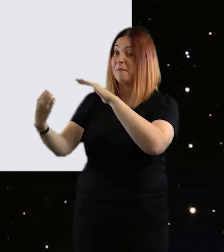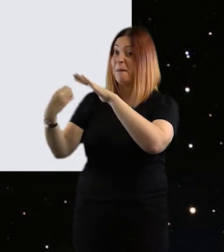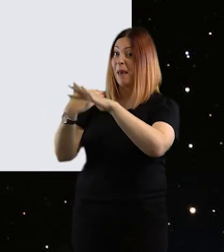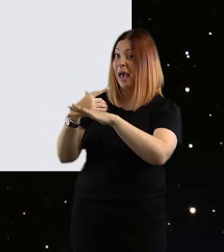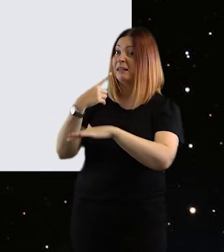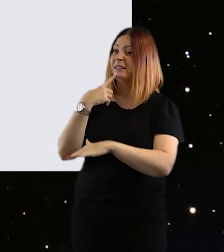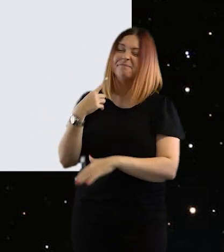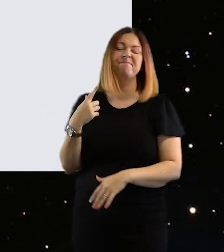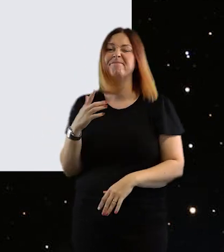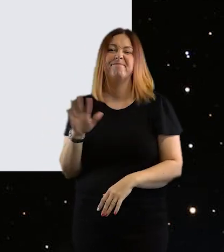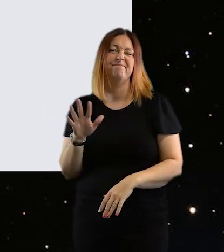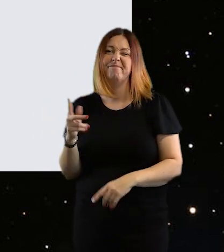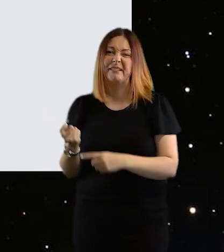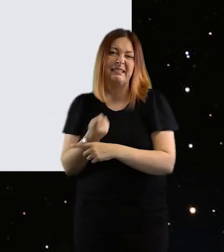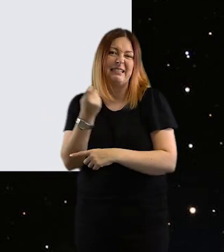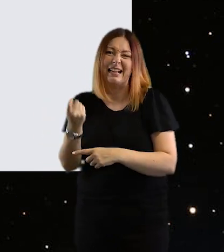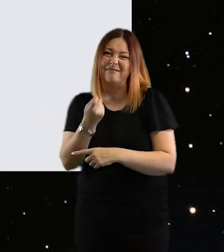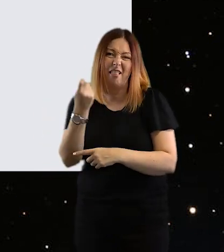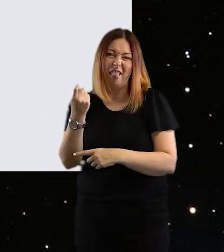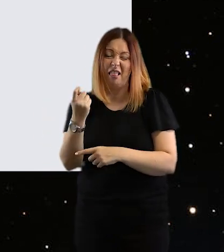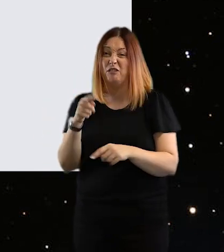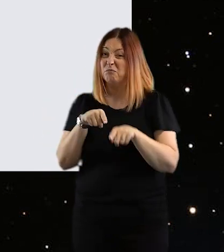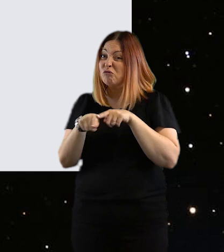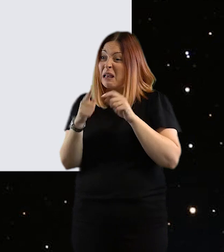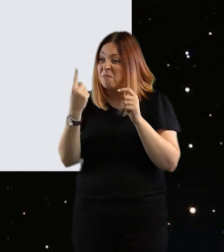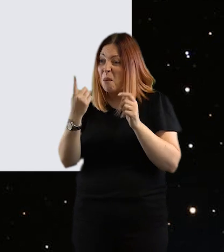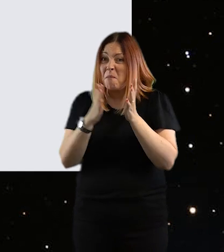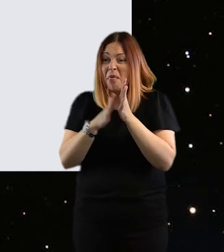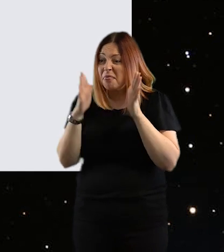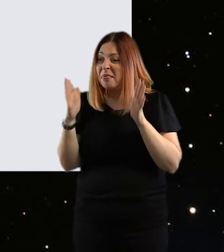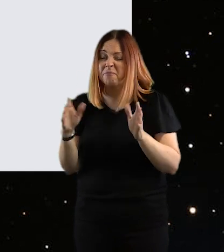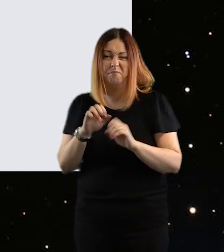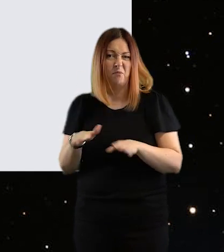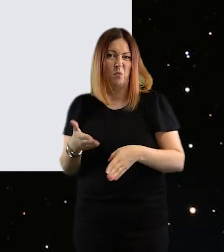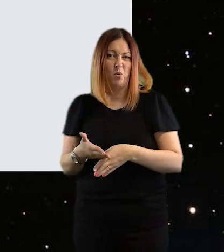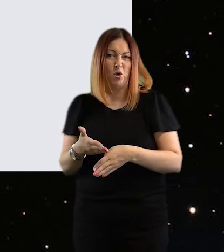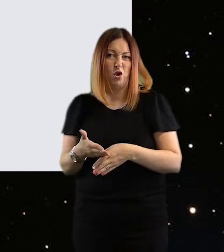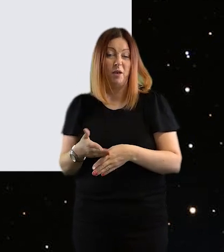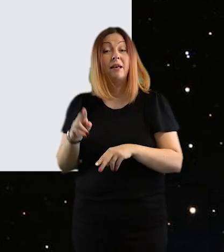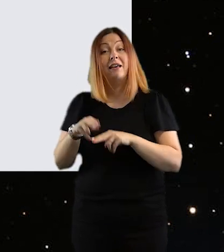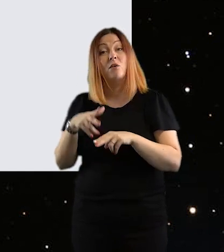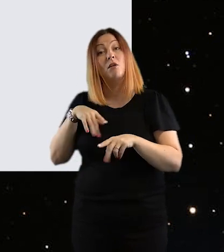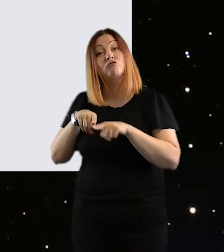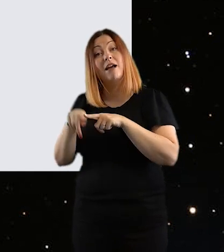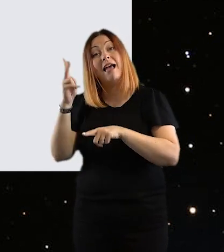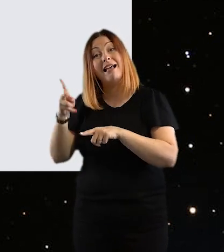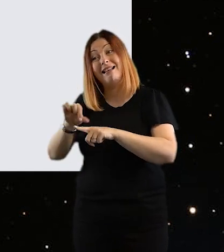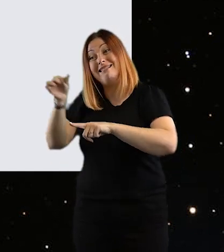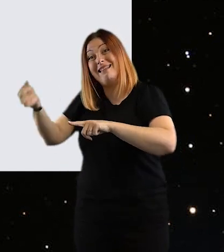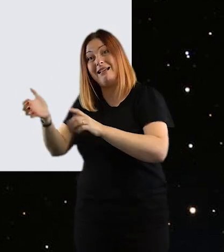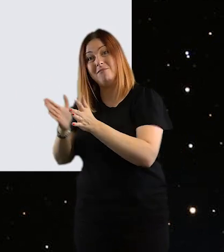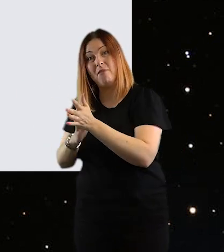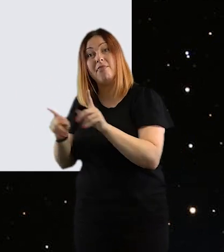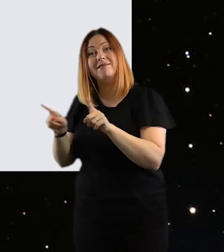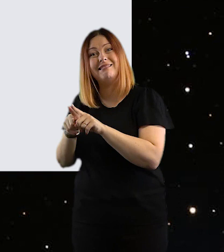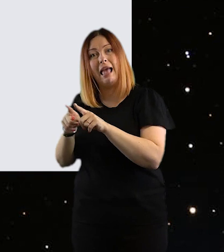was quite slim and it doesn't observe within our month, if we want to try again next month with exactly the same settings, we can avoid going through the